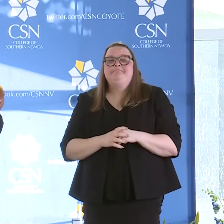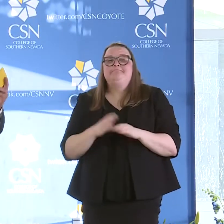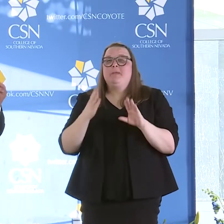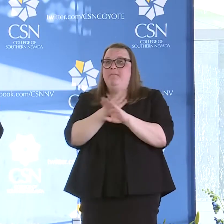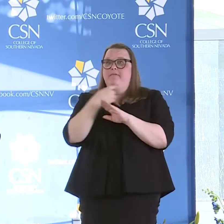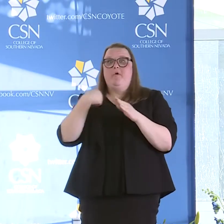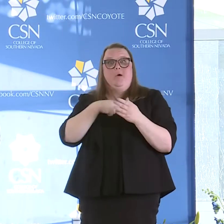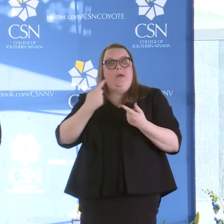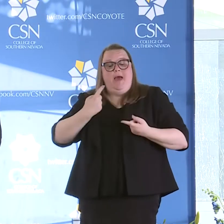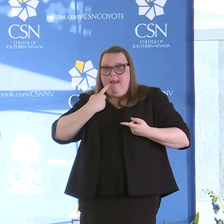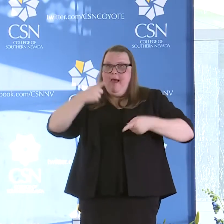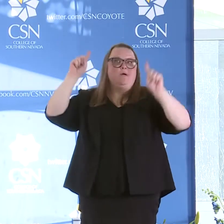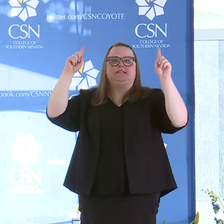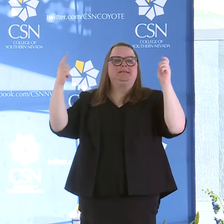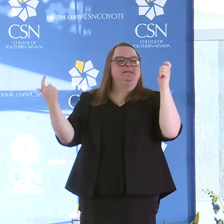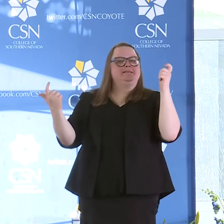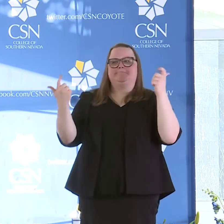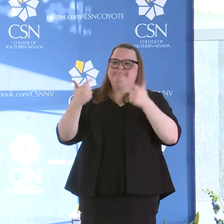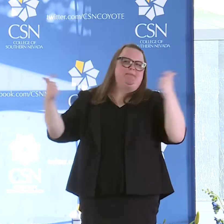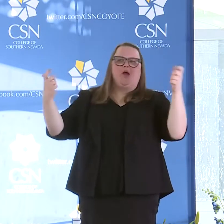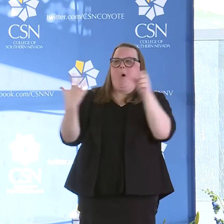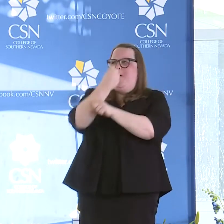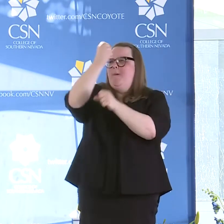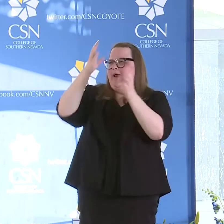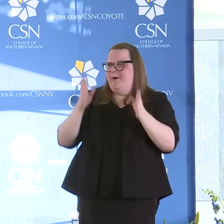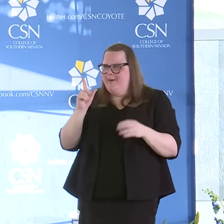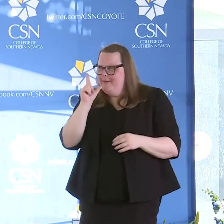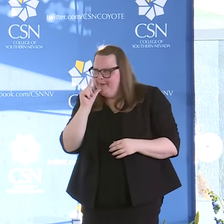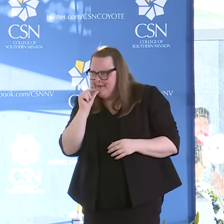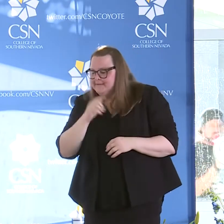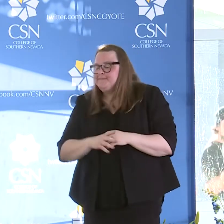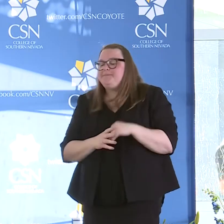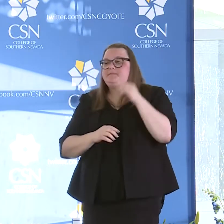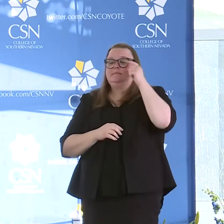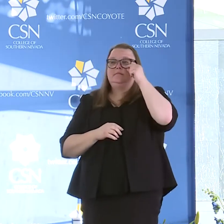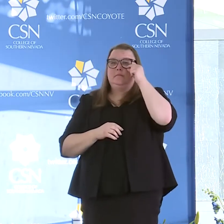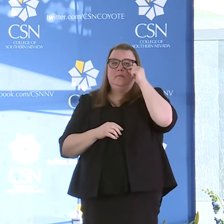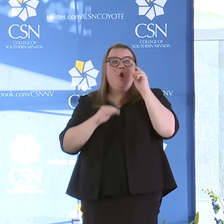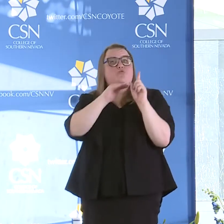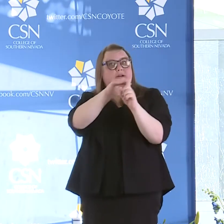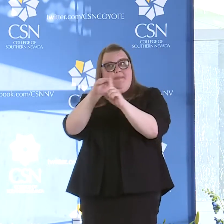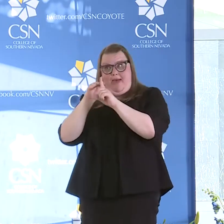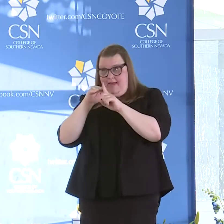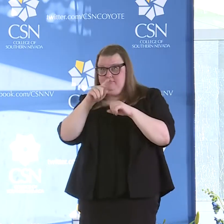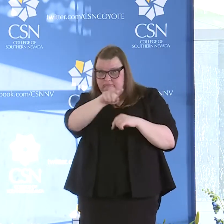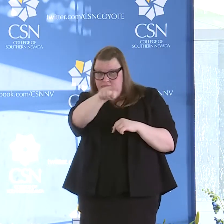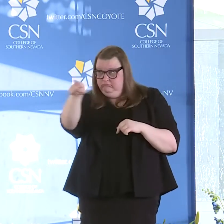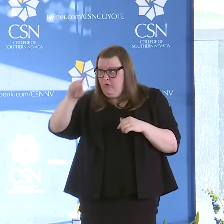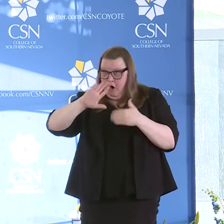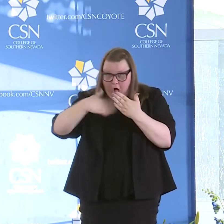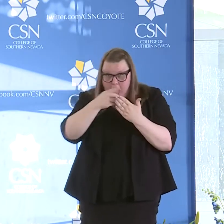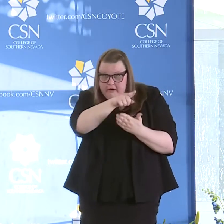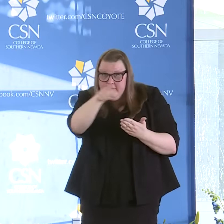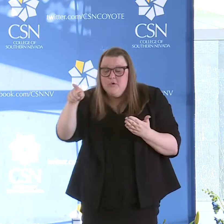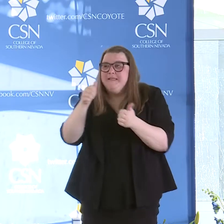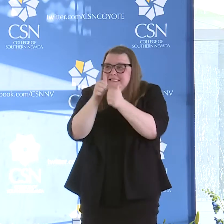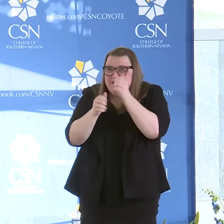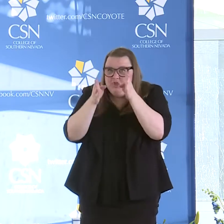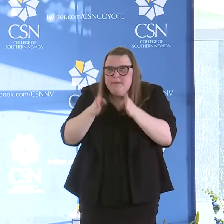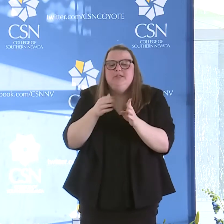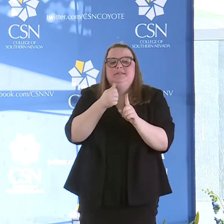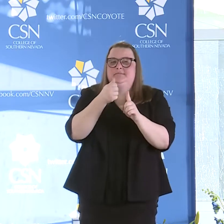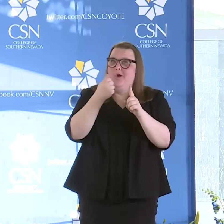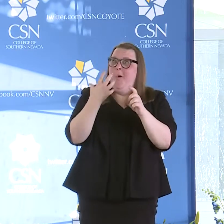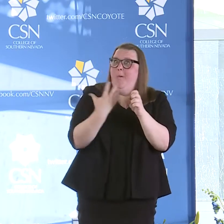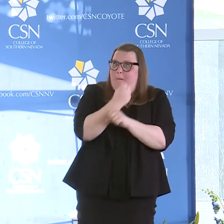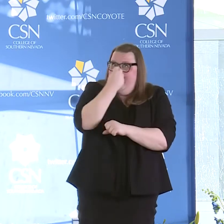we announce our big cash winners, this is a reminder. Every one of you, every person is a winner if